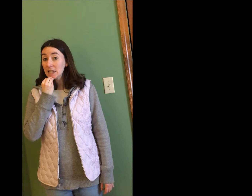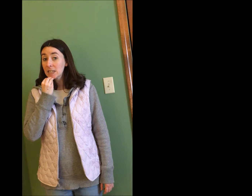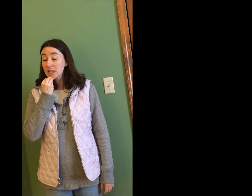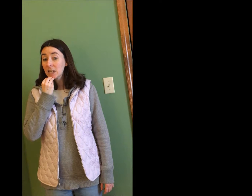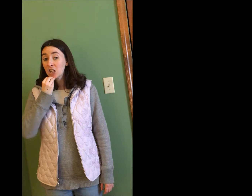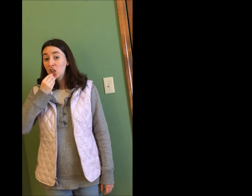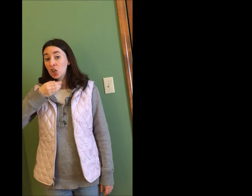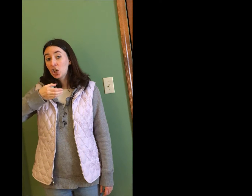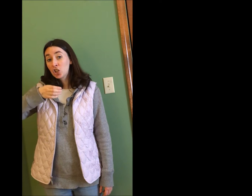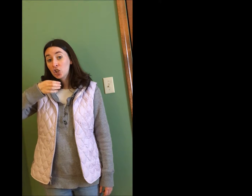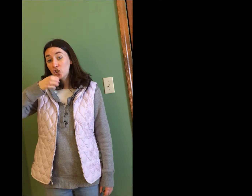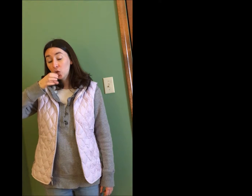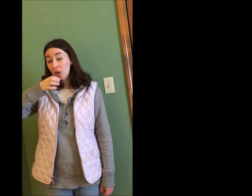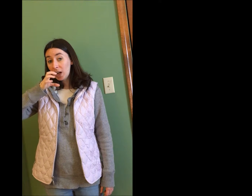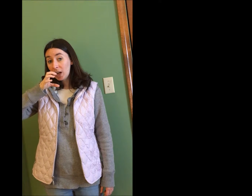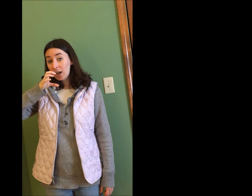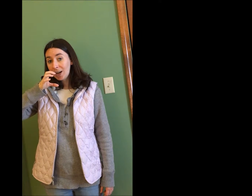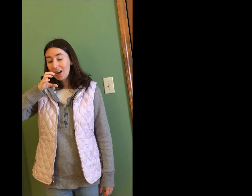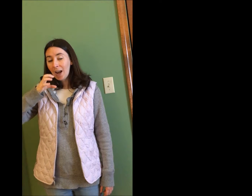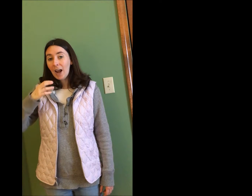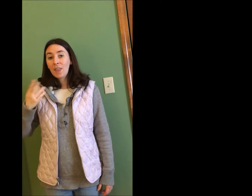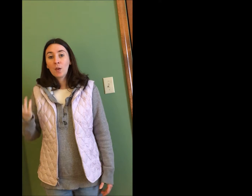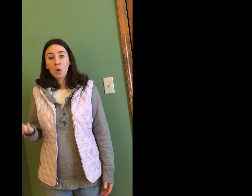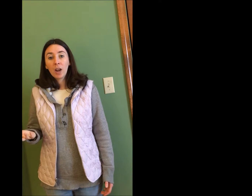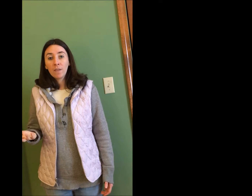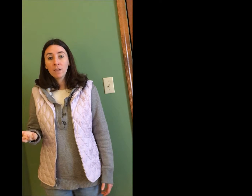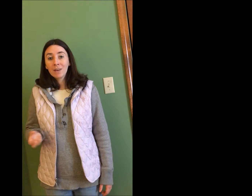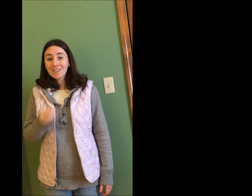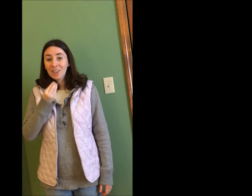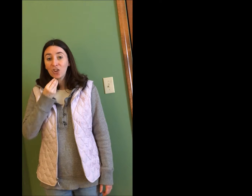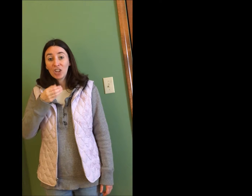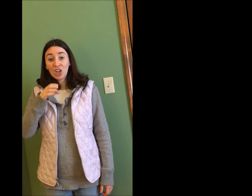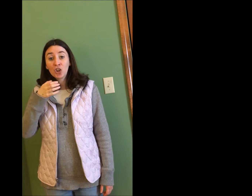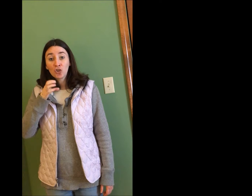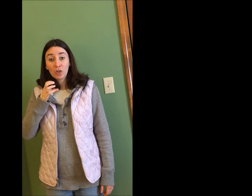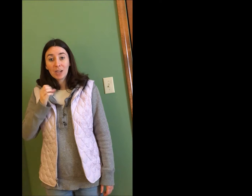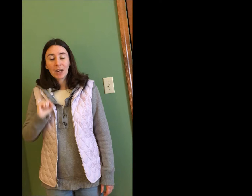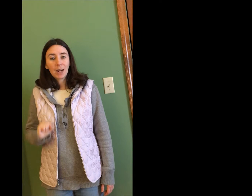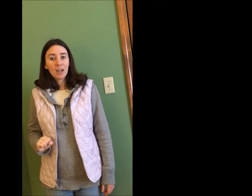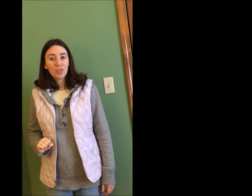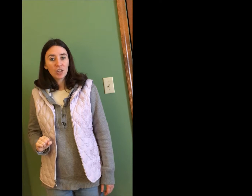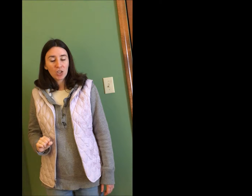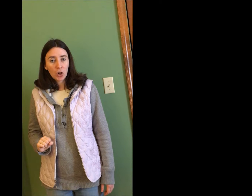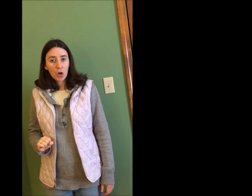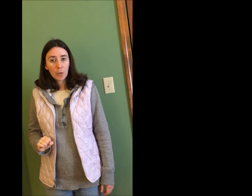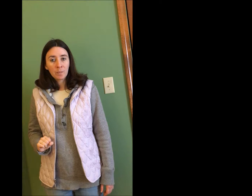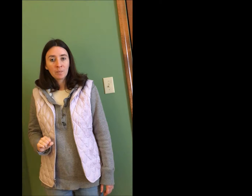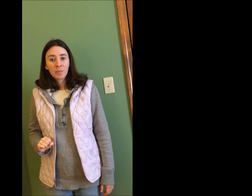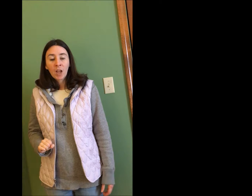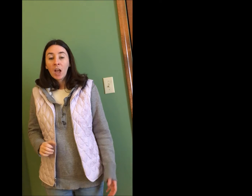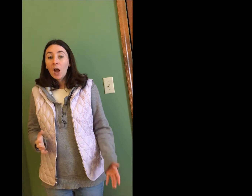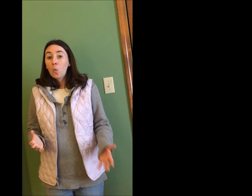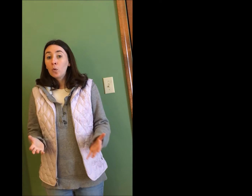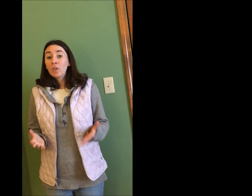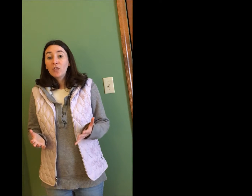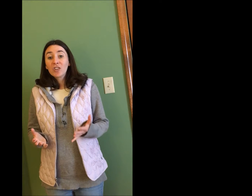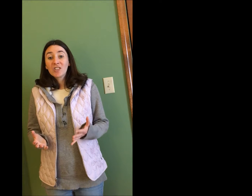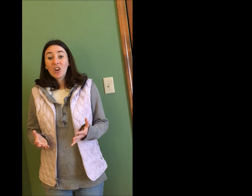eat, drink, and then whatever it is that they're eating or drinking in the song. When we first start